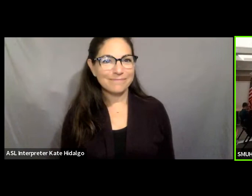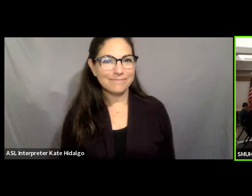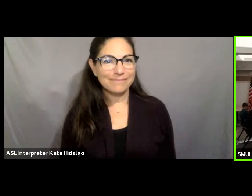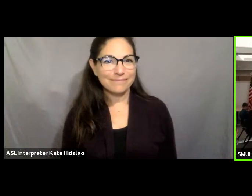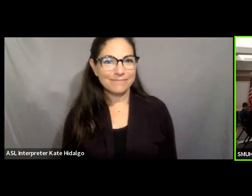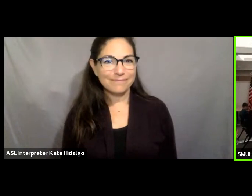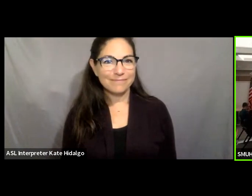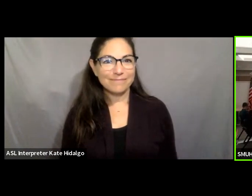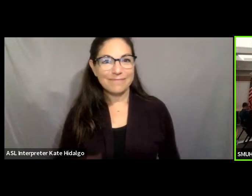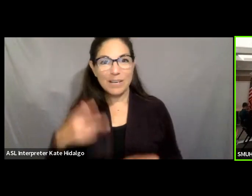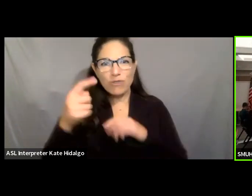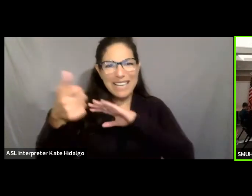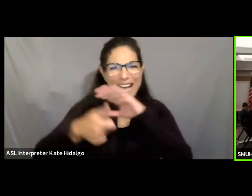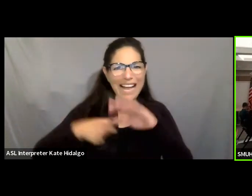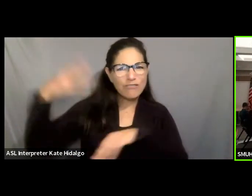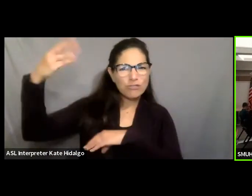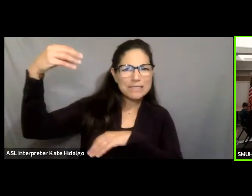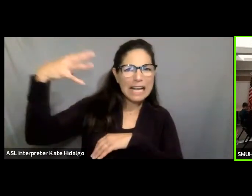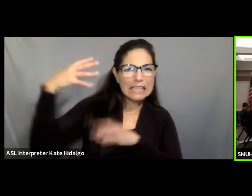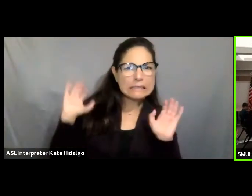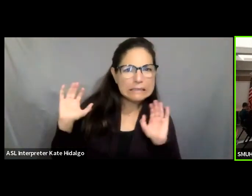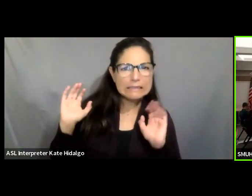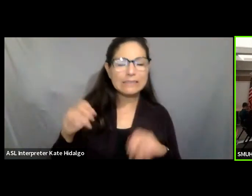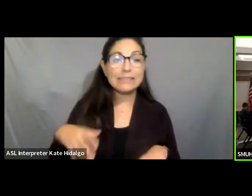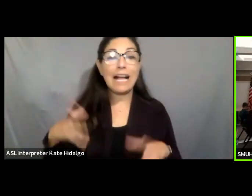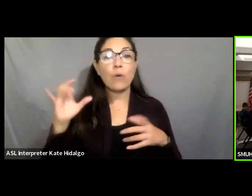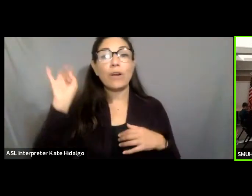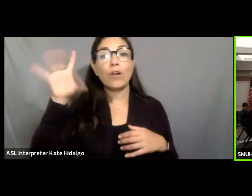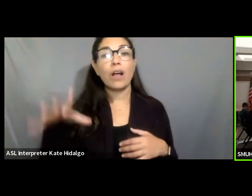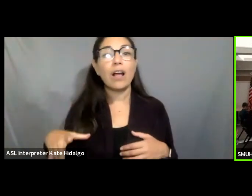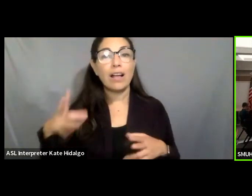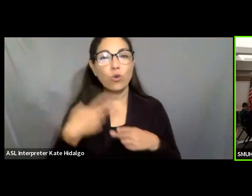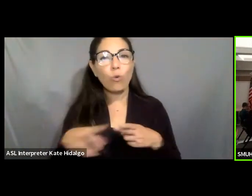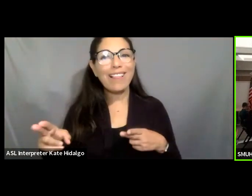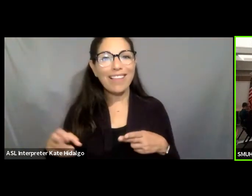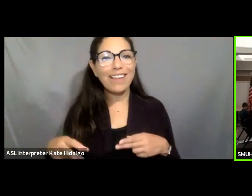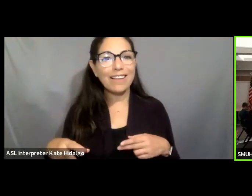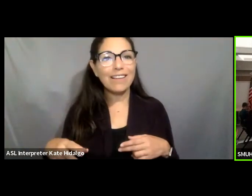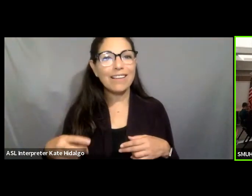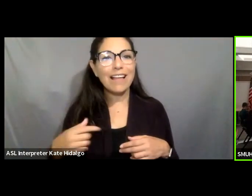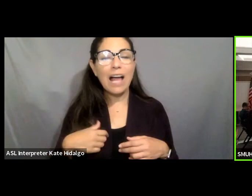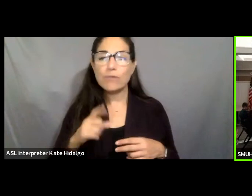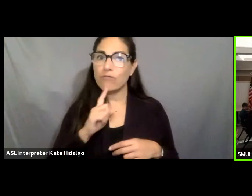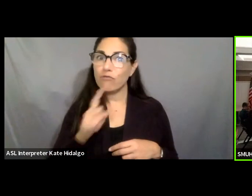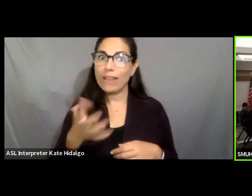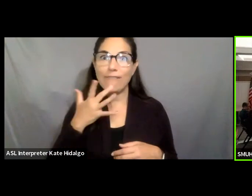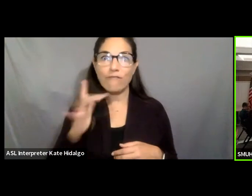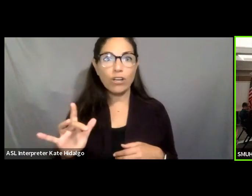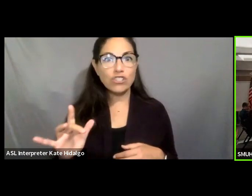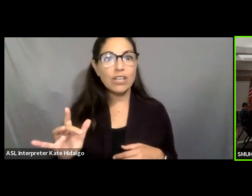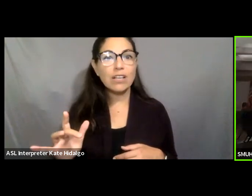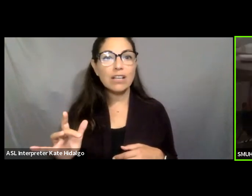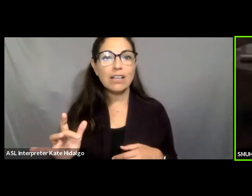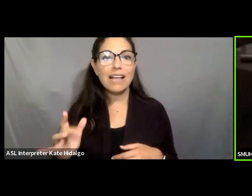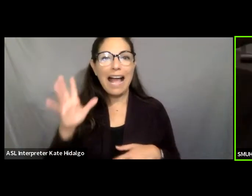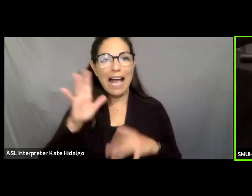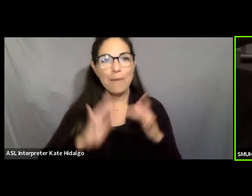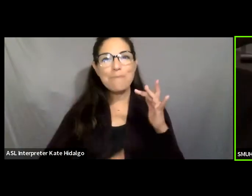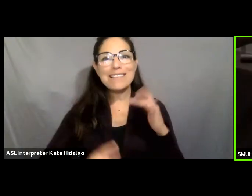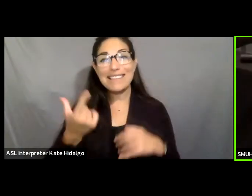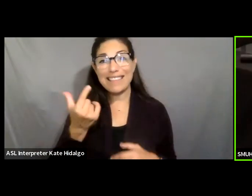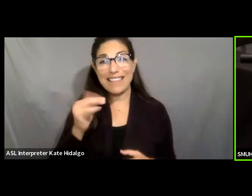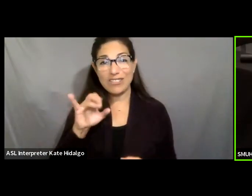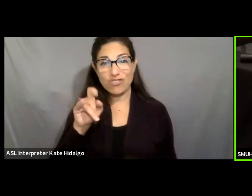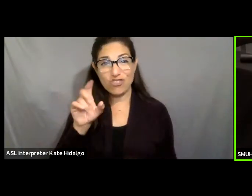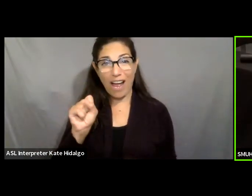I'm trying to hide from the sun here. I just want to say real quickly, I was very fortunate. Unfortunately, I missed the Giants game,